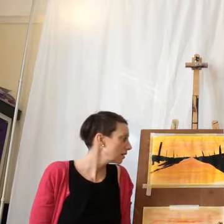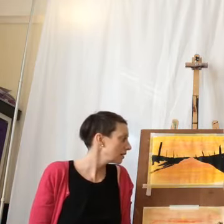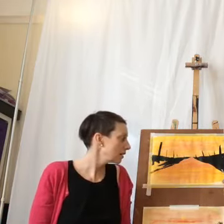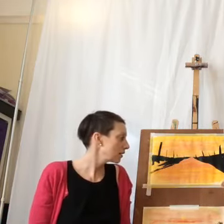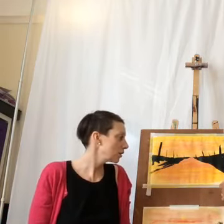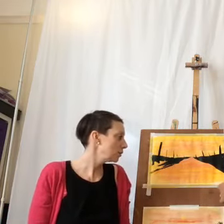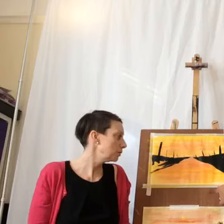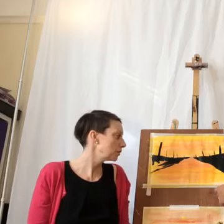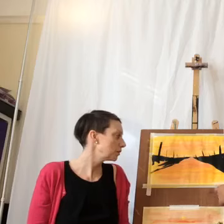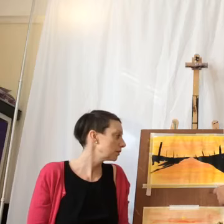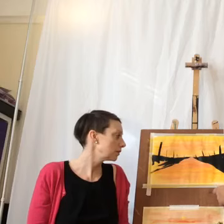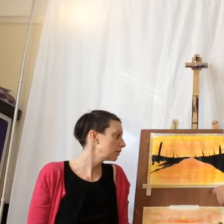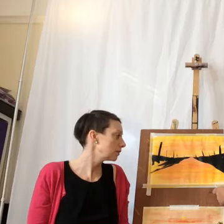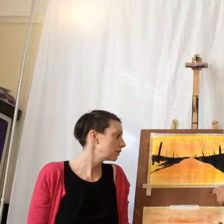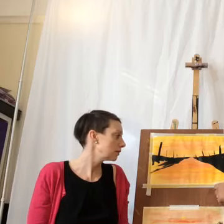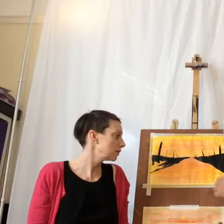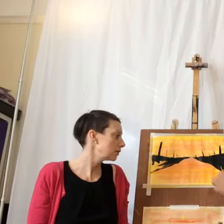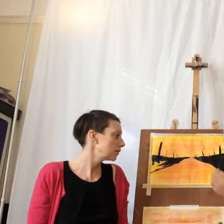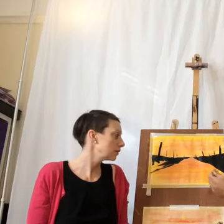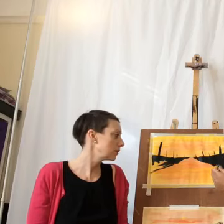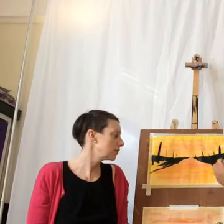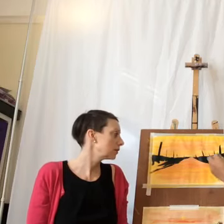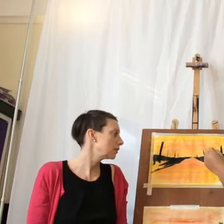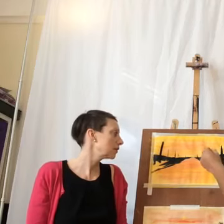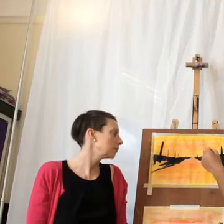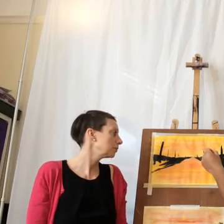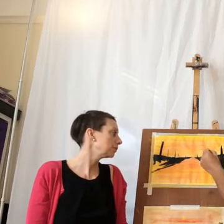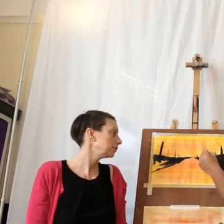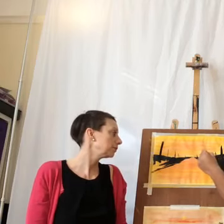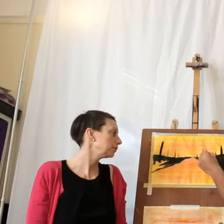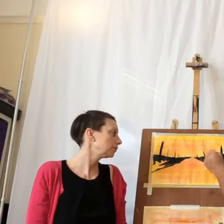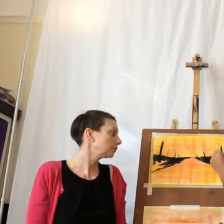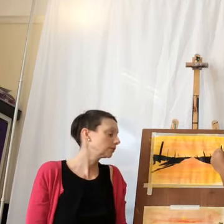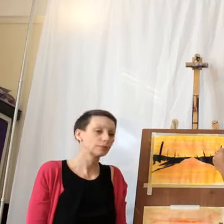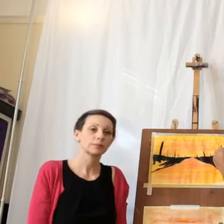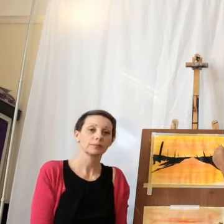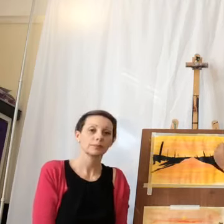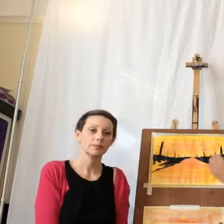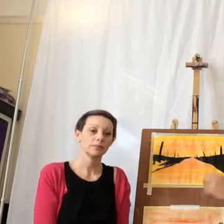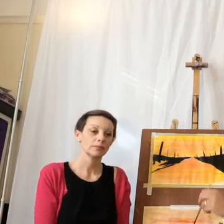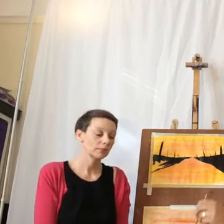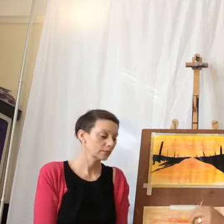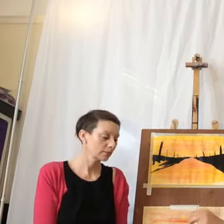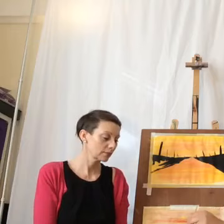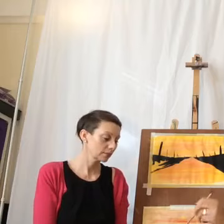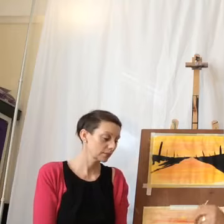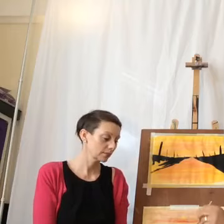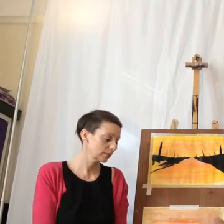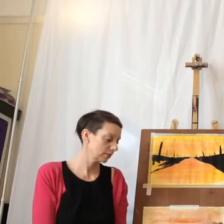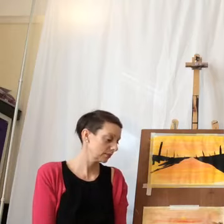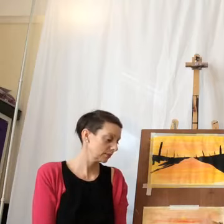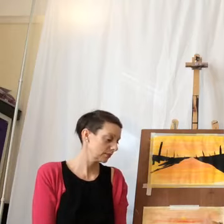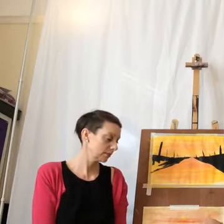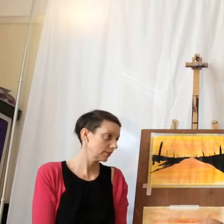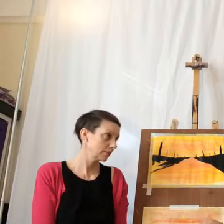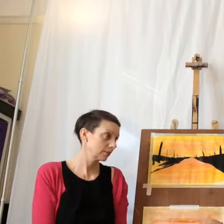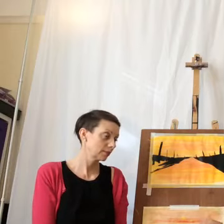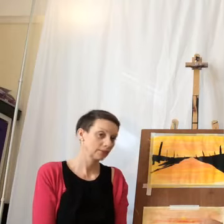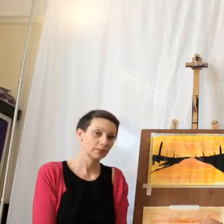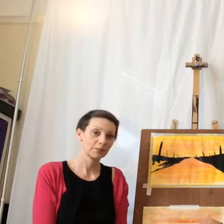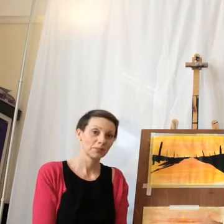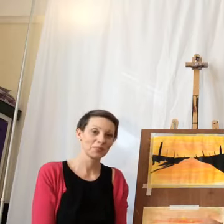tape. Cool. You've got your paints